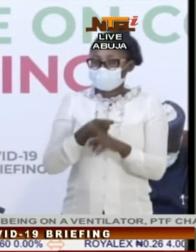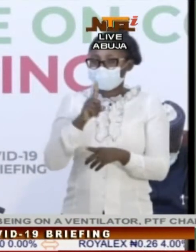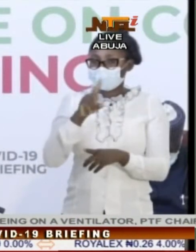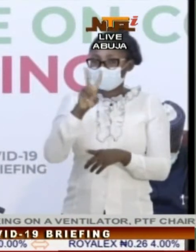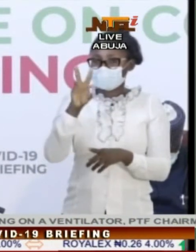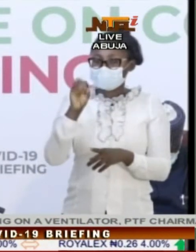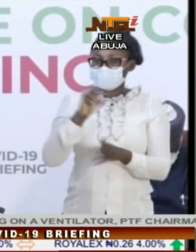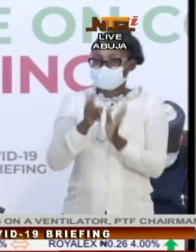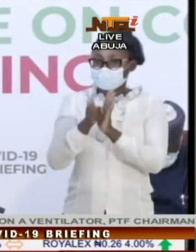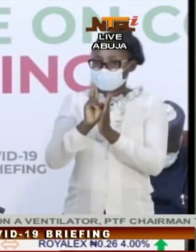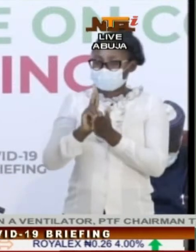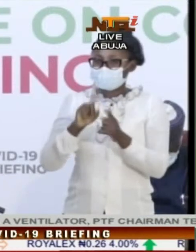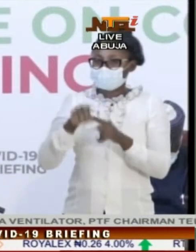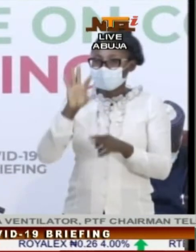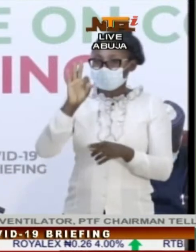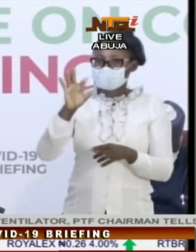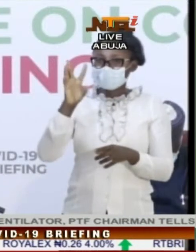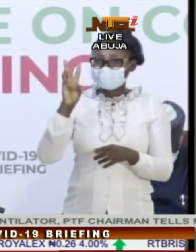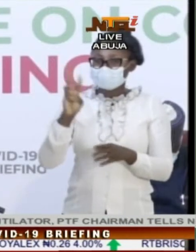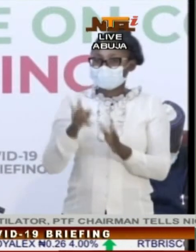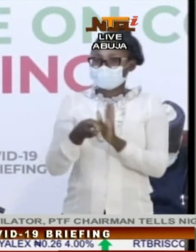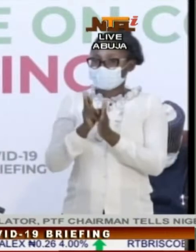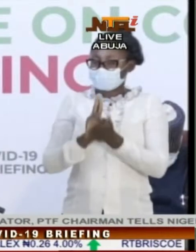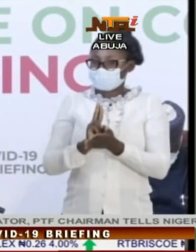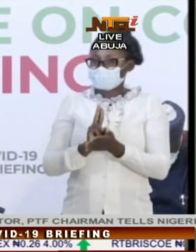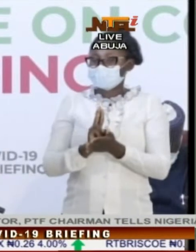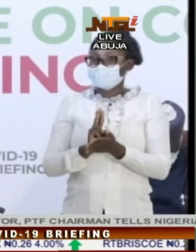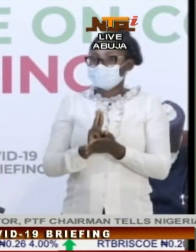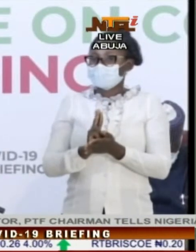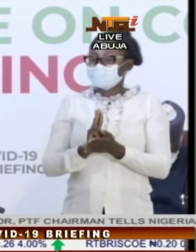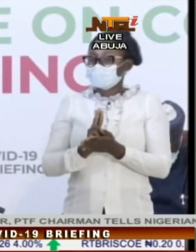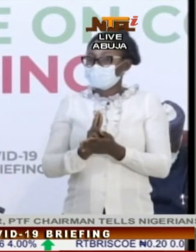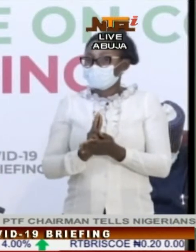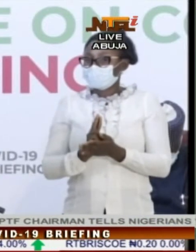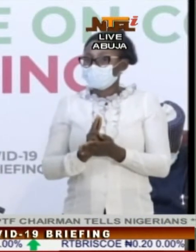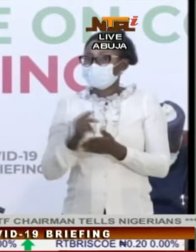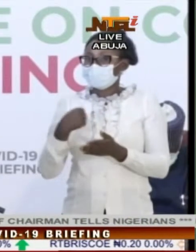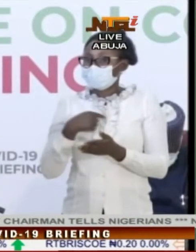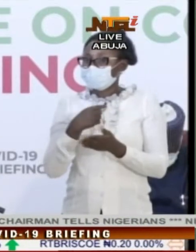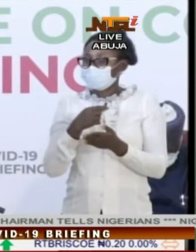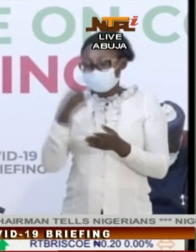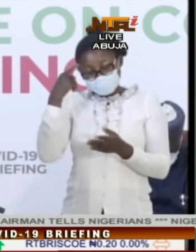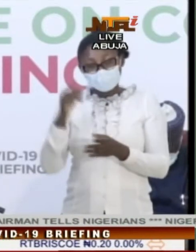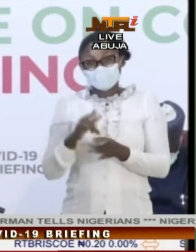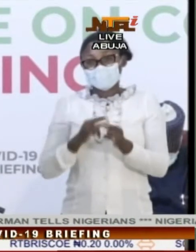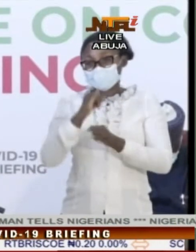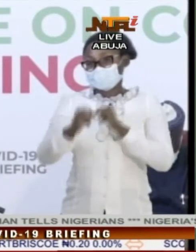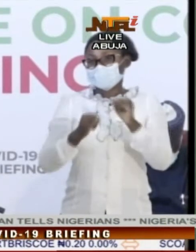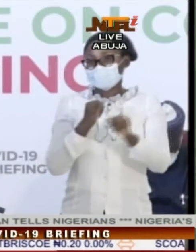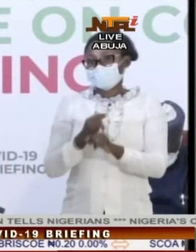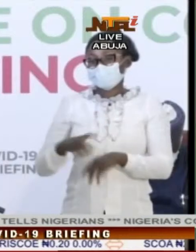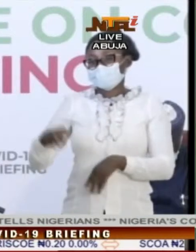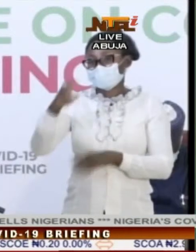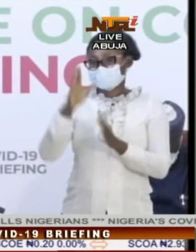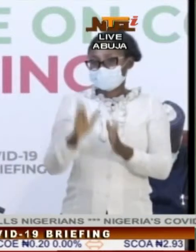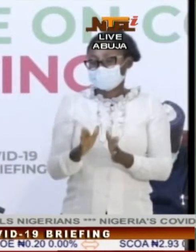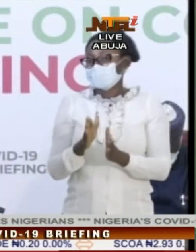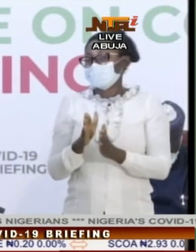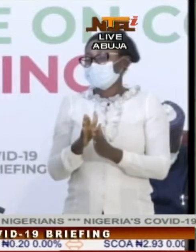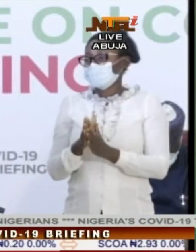to 96 hours, or 4 days, in order for us to fit in with other international requirements that